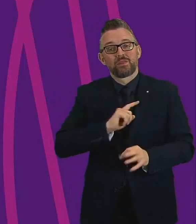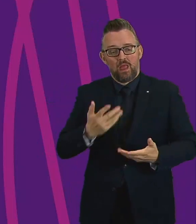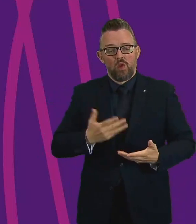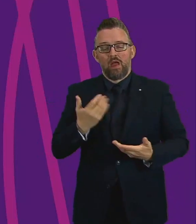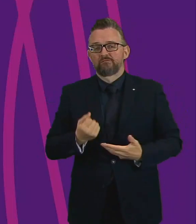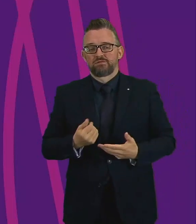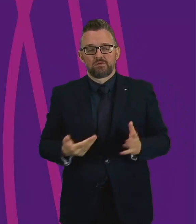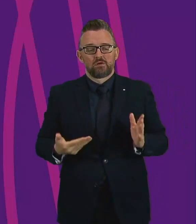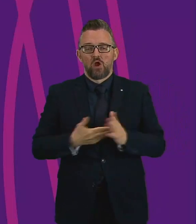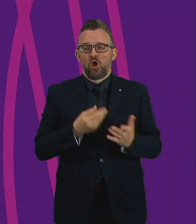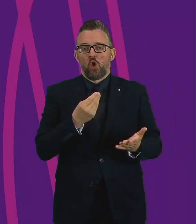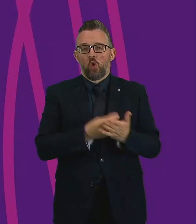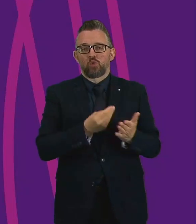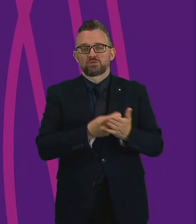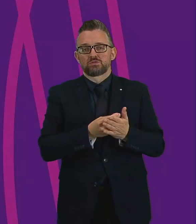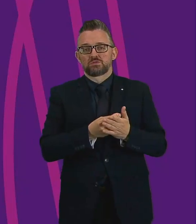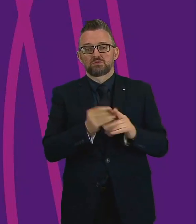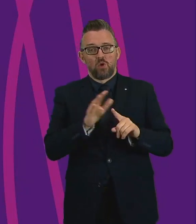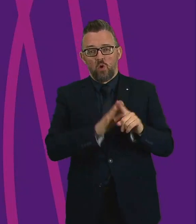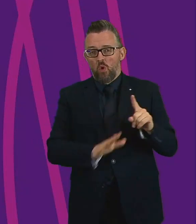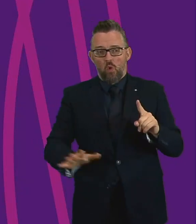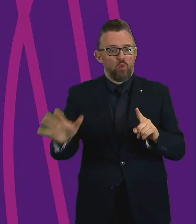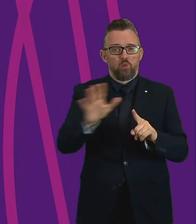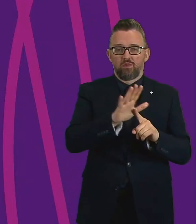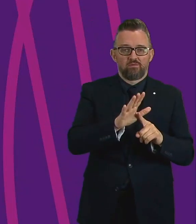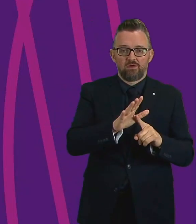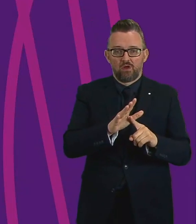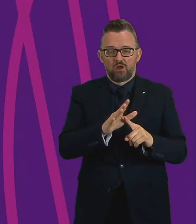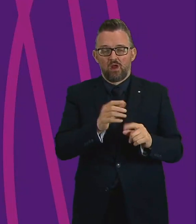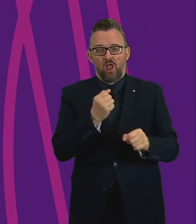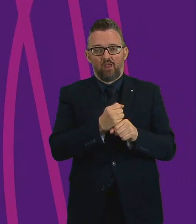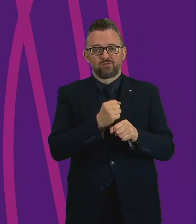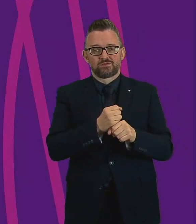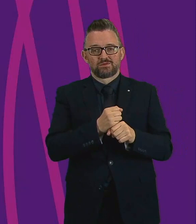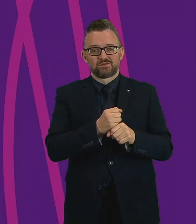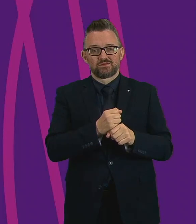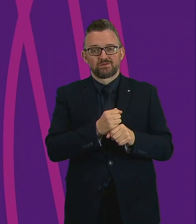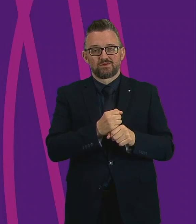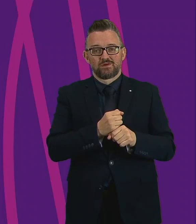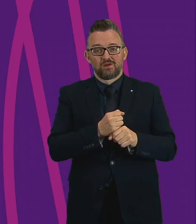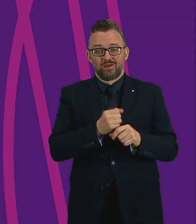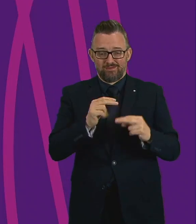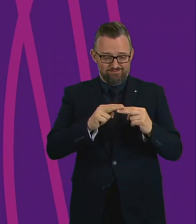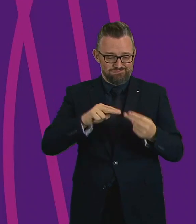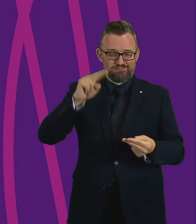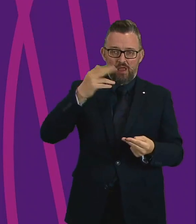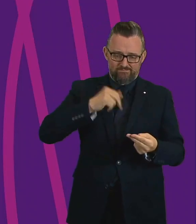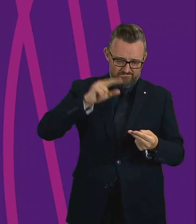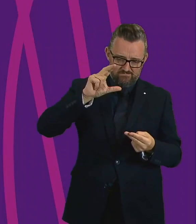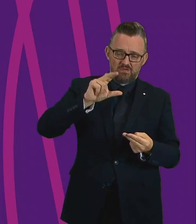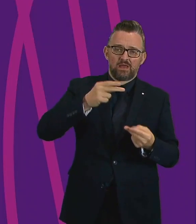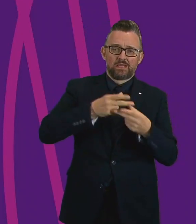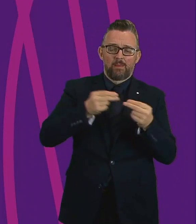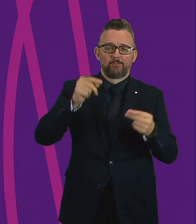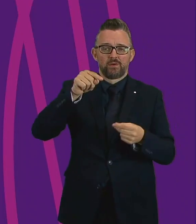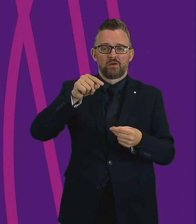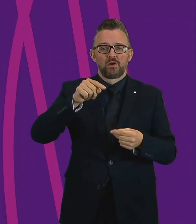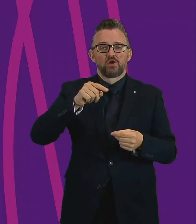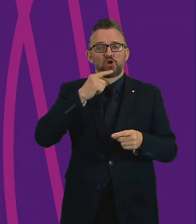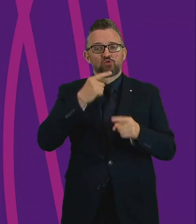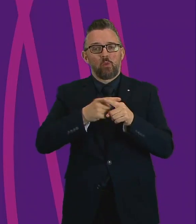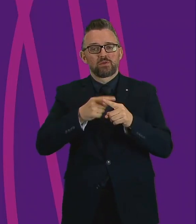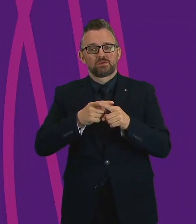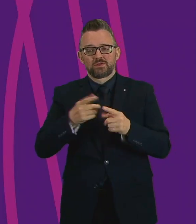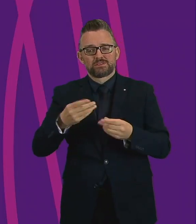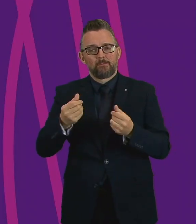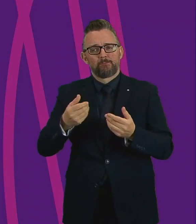facing across all levels of government exceed the very welcome funding we have received to date. Based on notified consequentials,